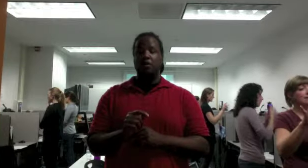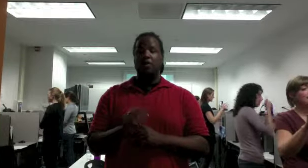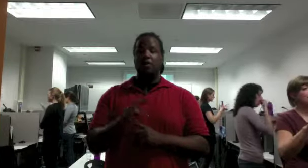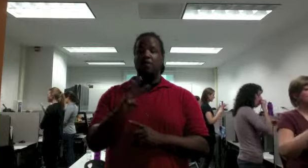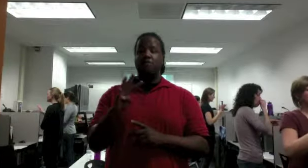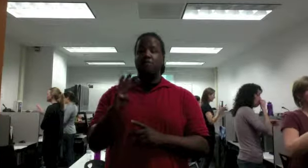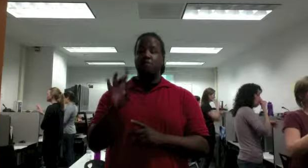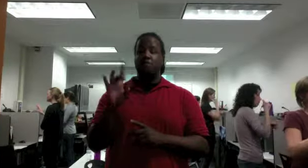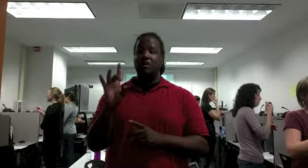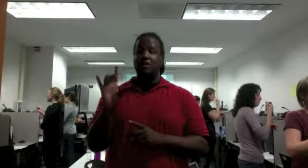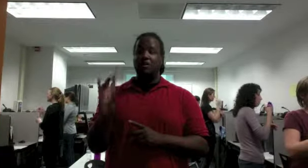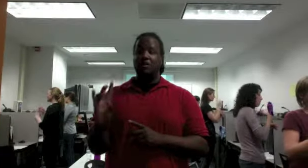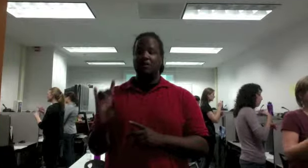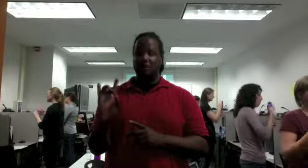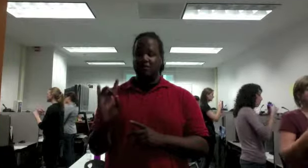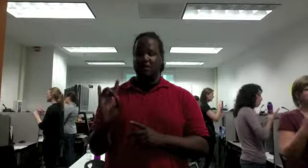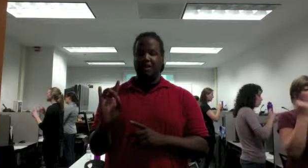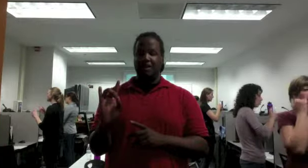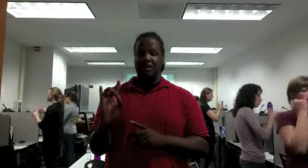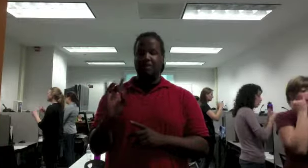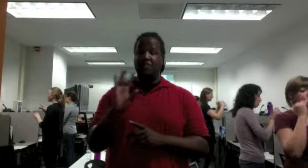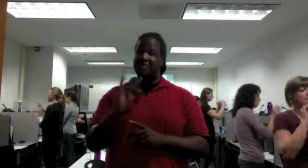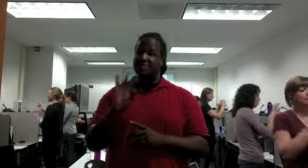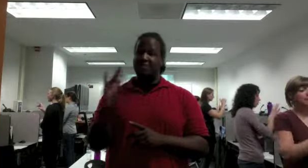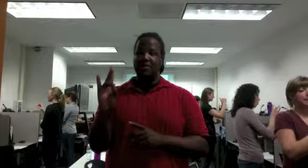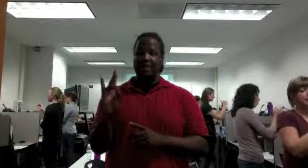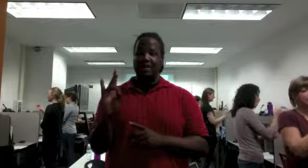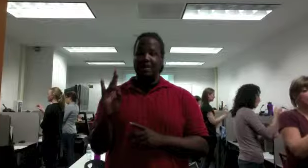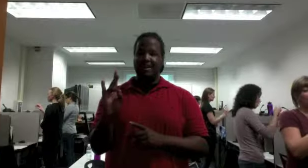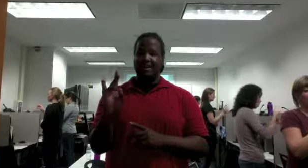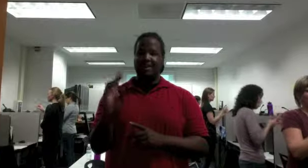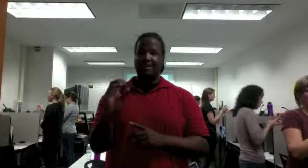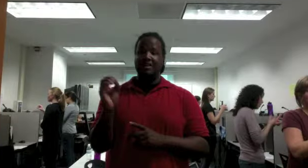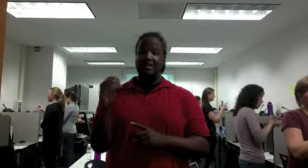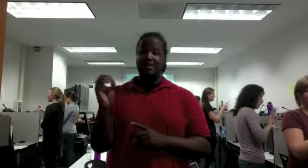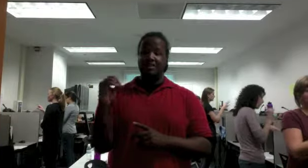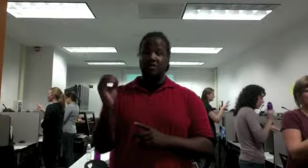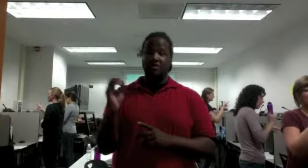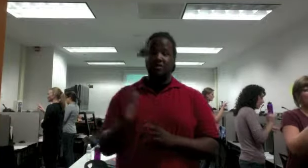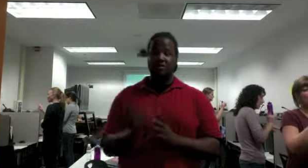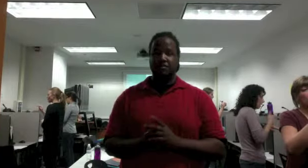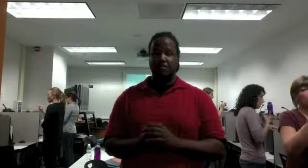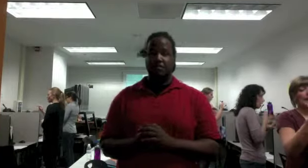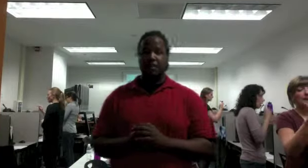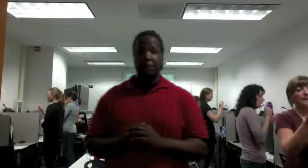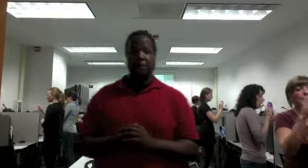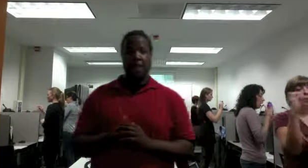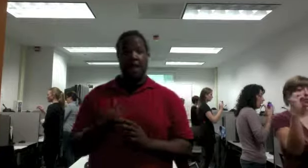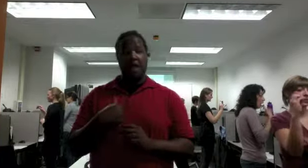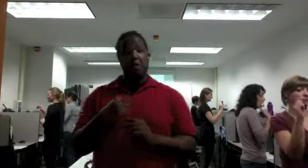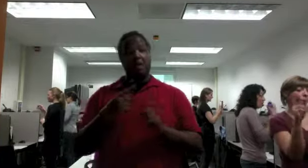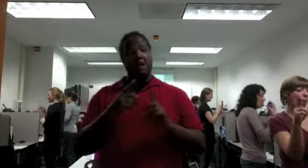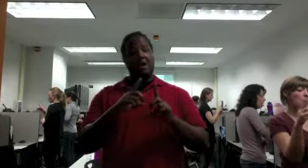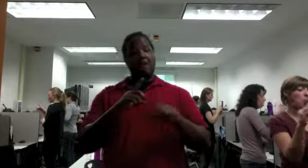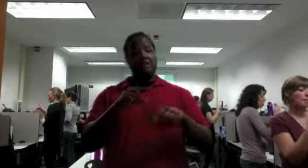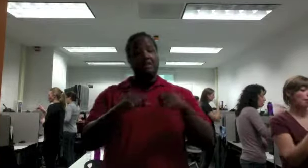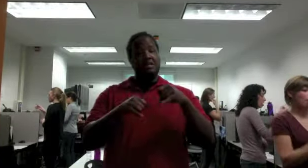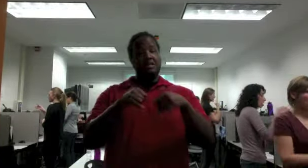That meant that if it got down to 48 degrees or 47 degrees or whatever last night, and I went tiptoeing through